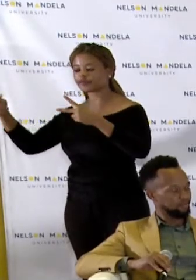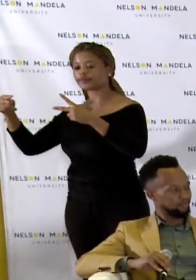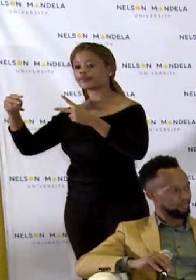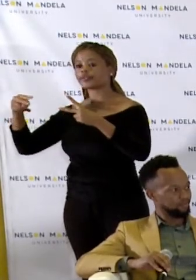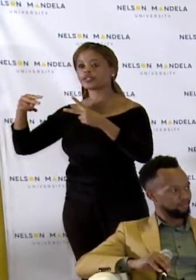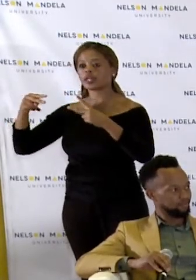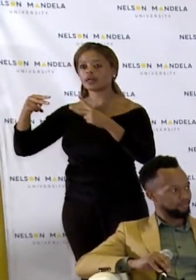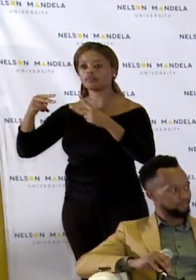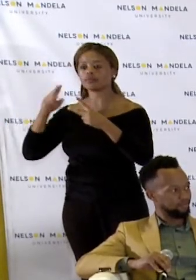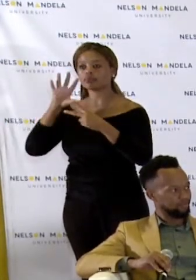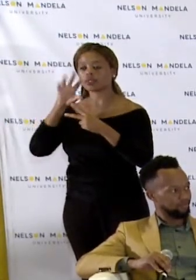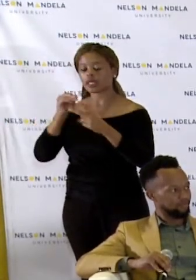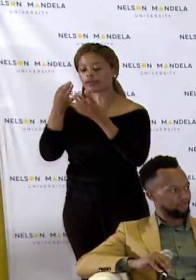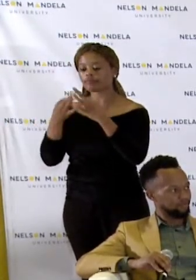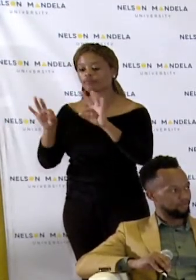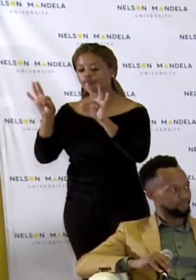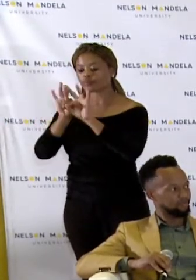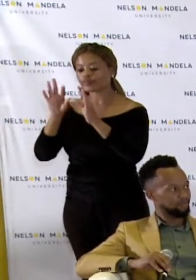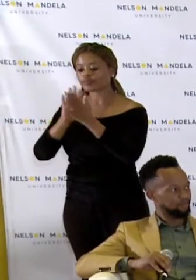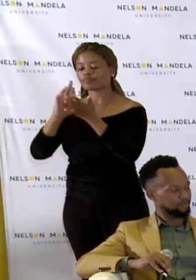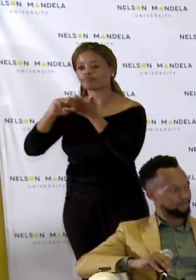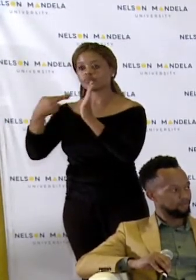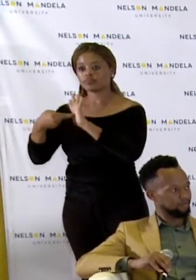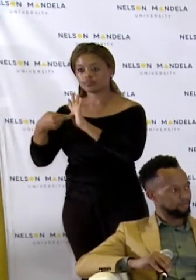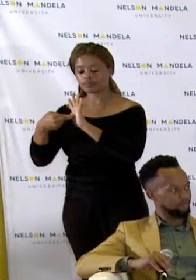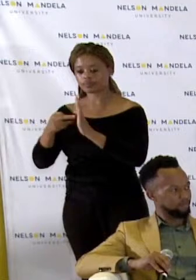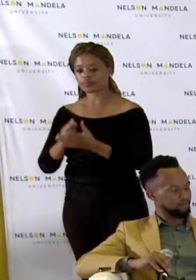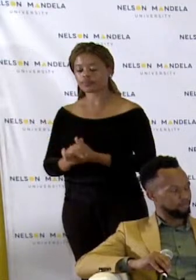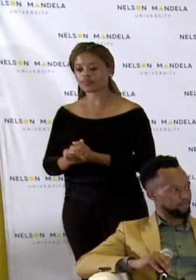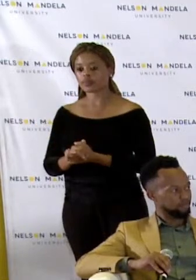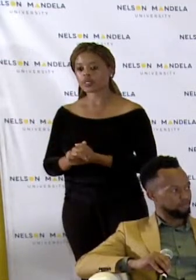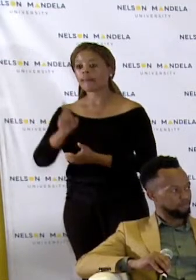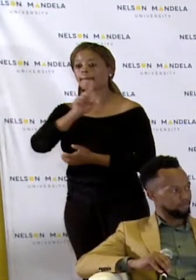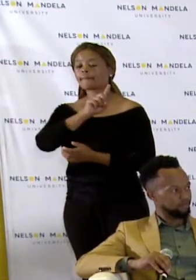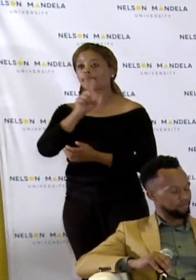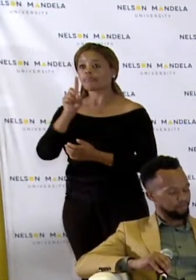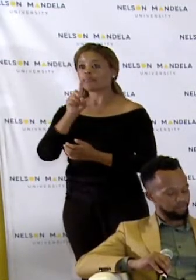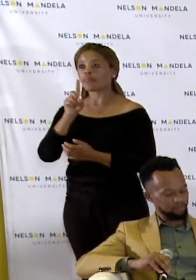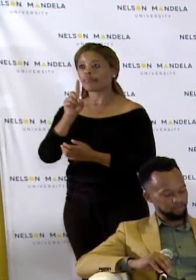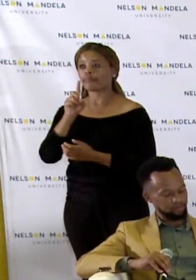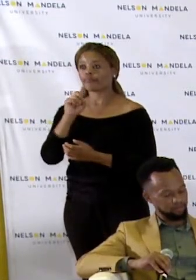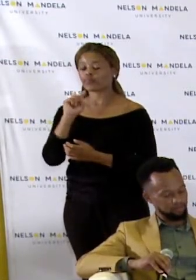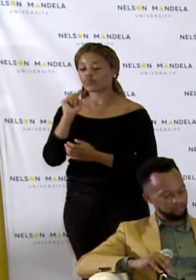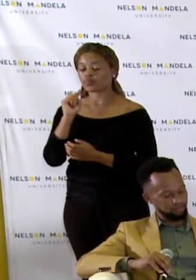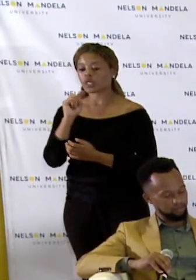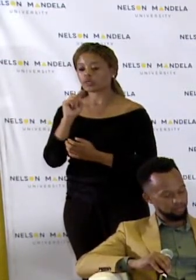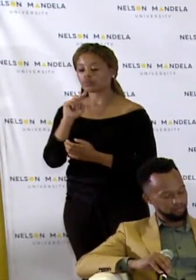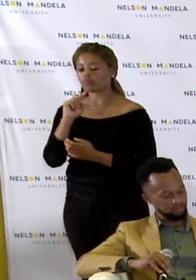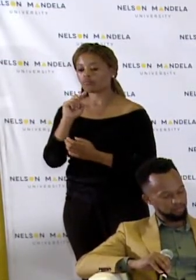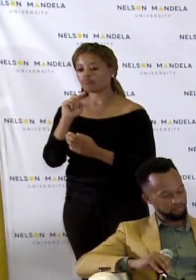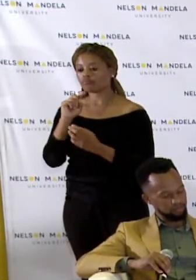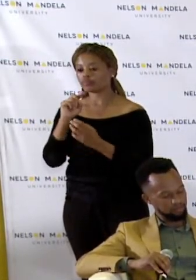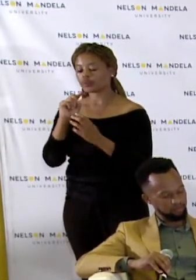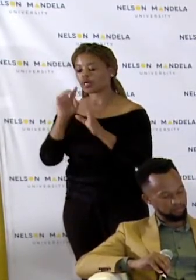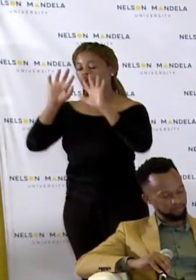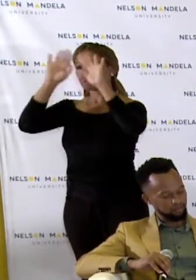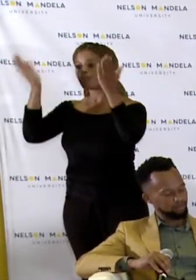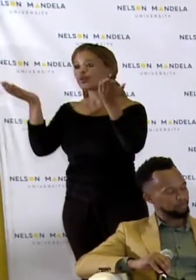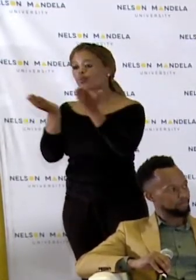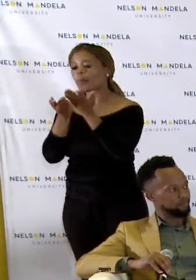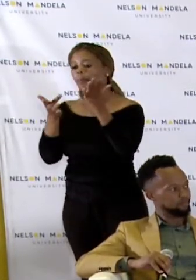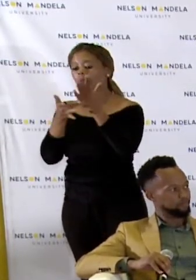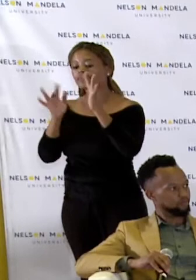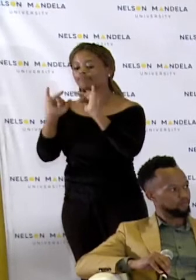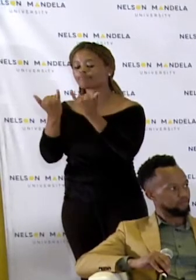with varying values and norms. But one of the things that the global tech companies have